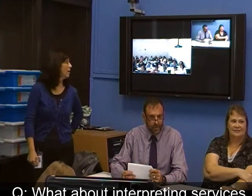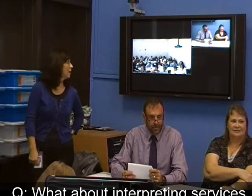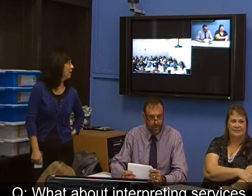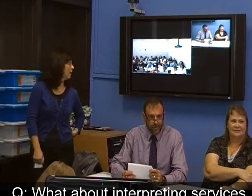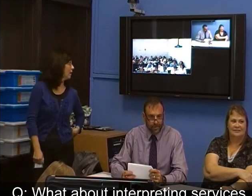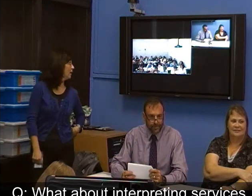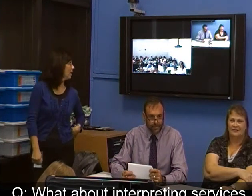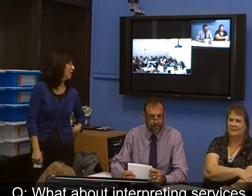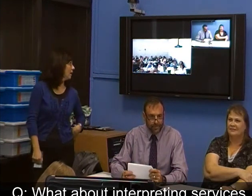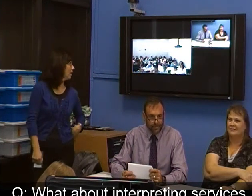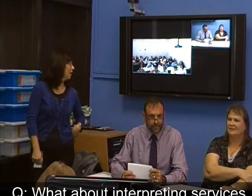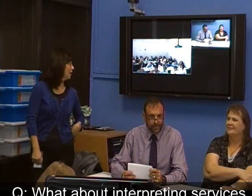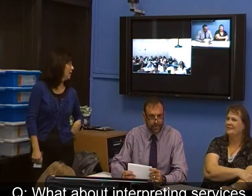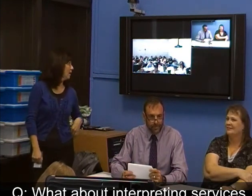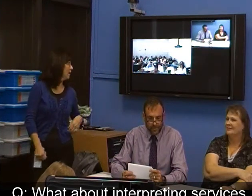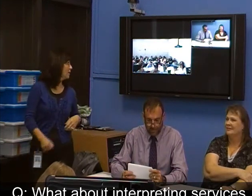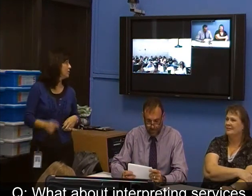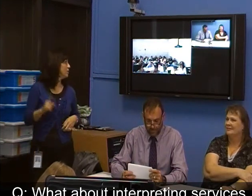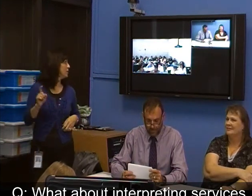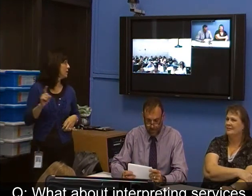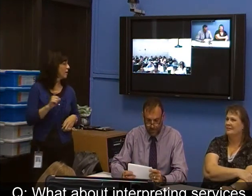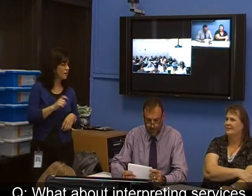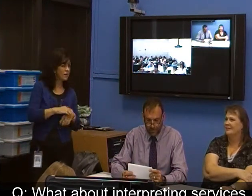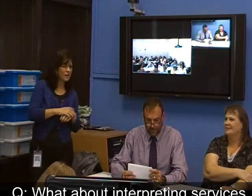She's getting to a mic.